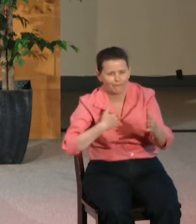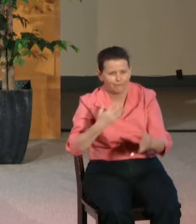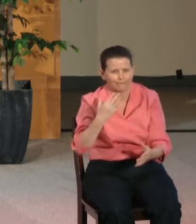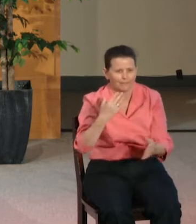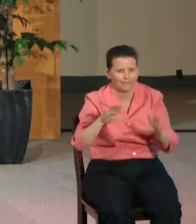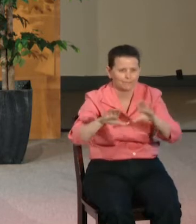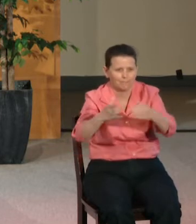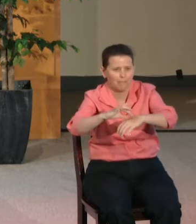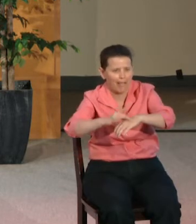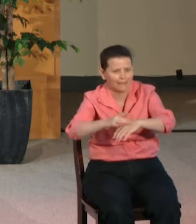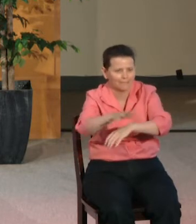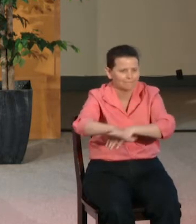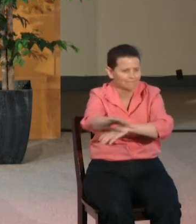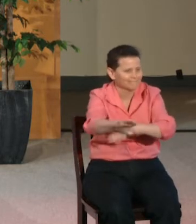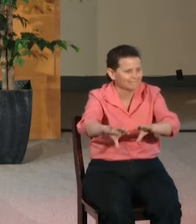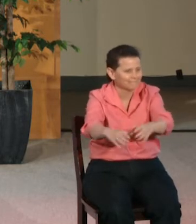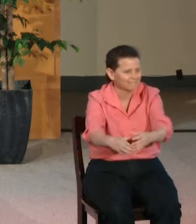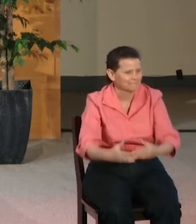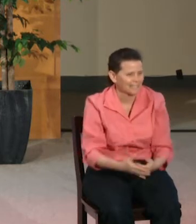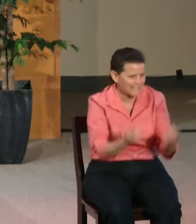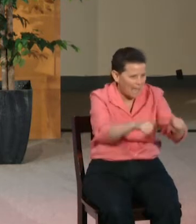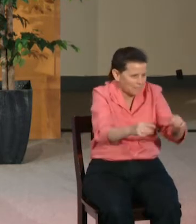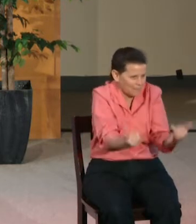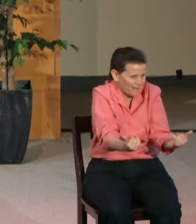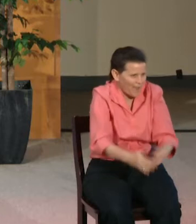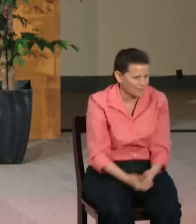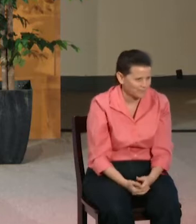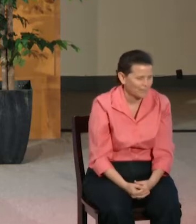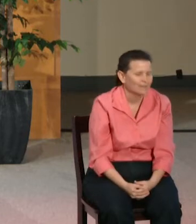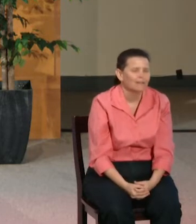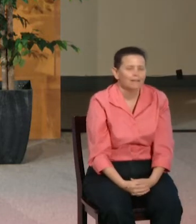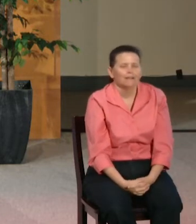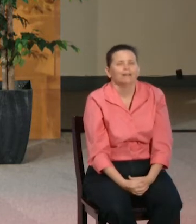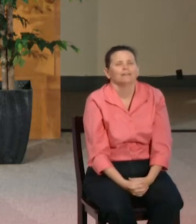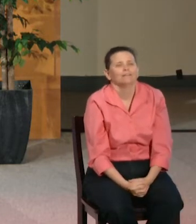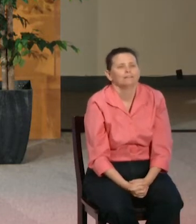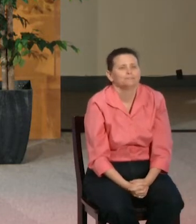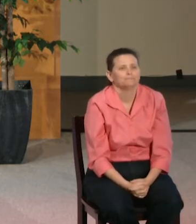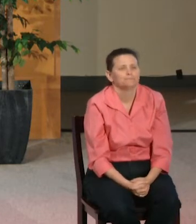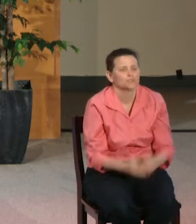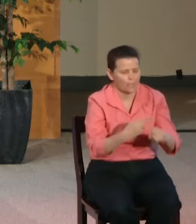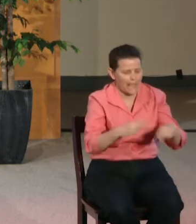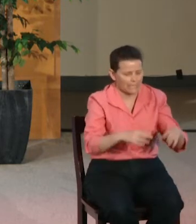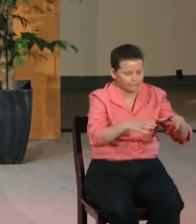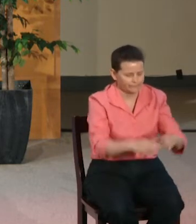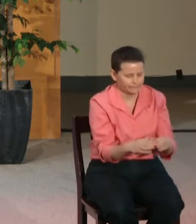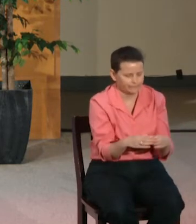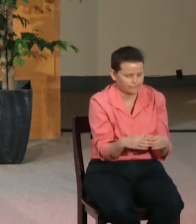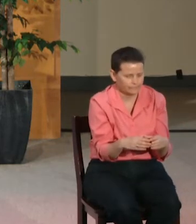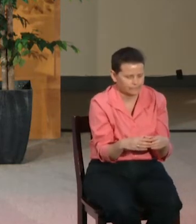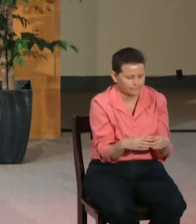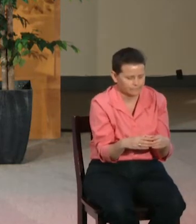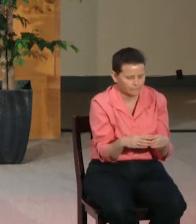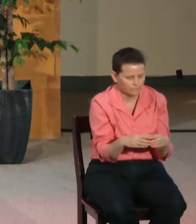consciousness. After the mothers lay the eggs, basically, okay, they've been out there a little over 2 months